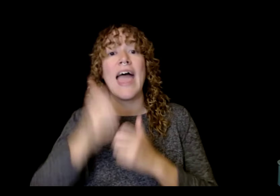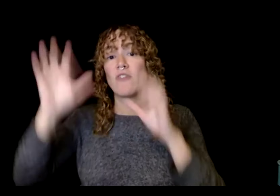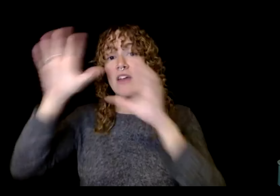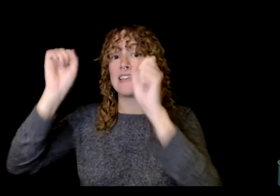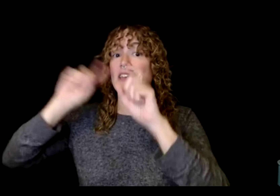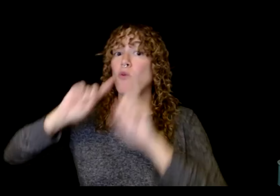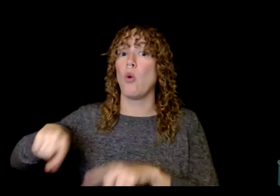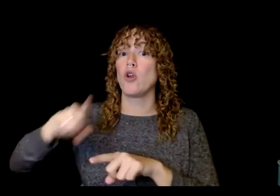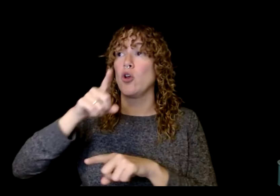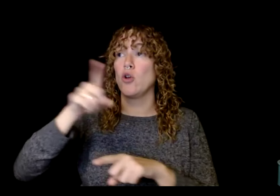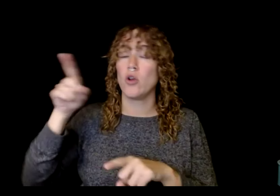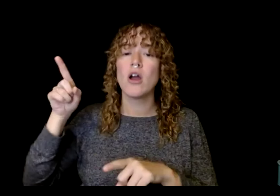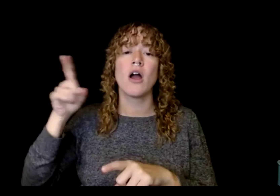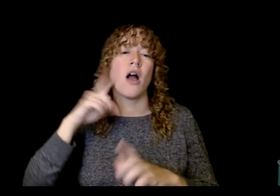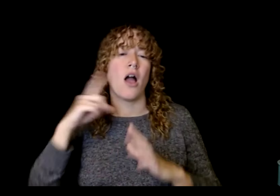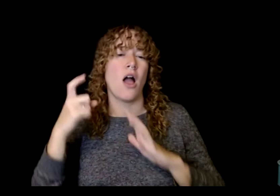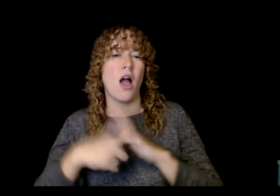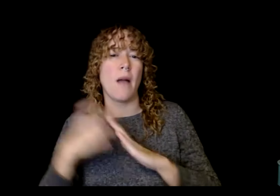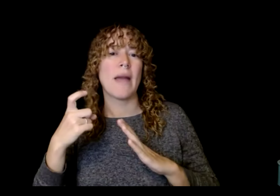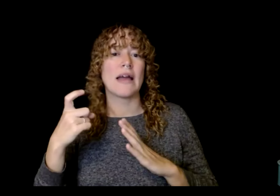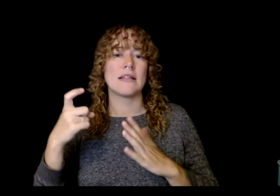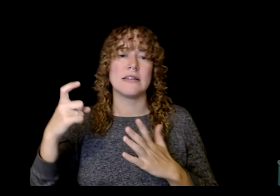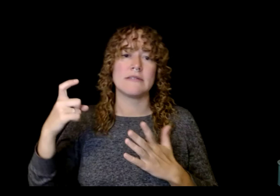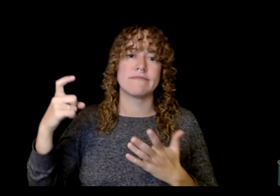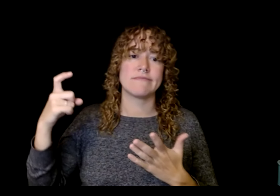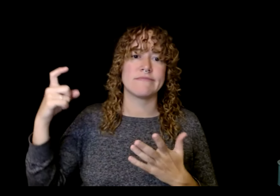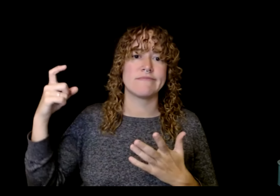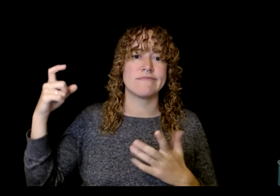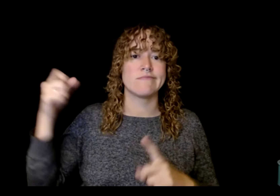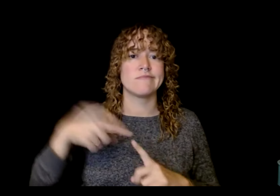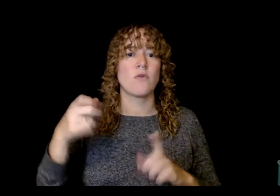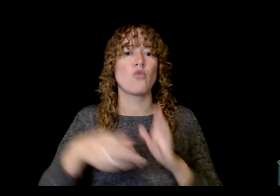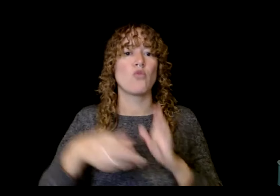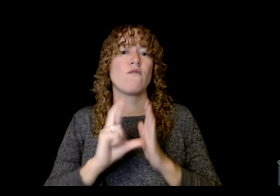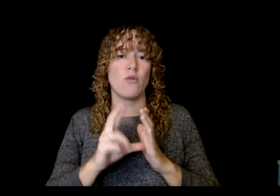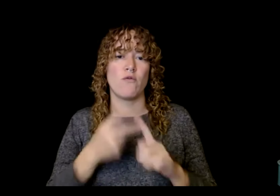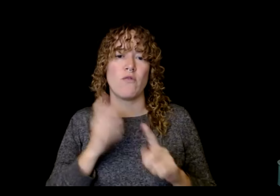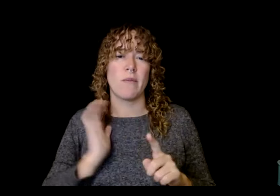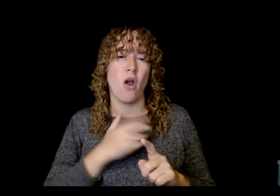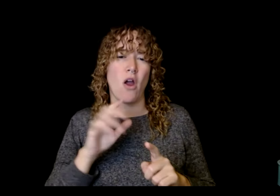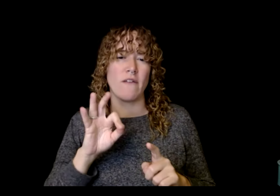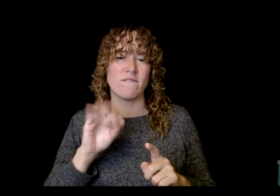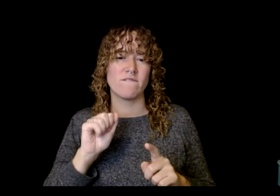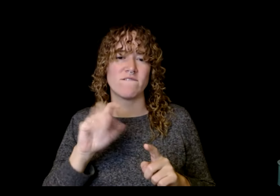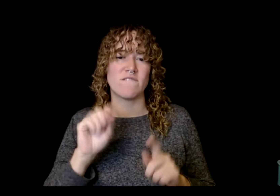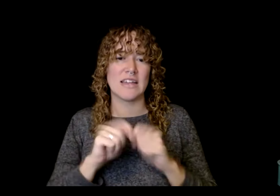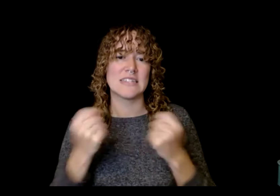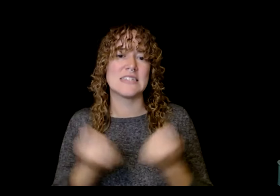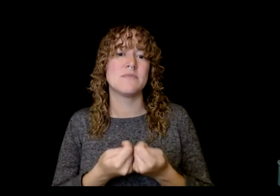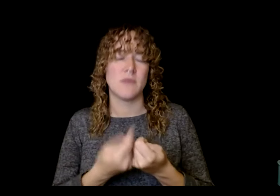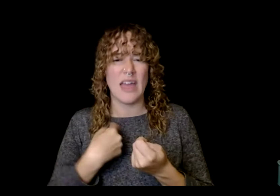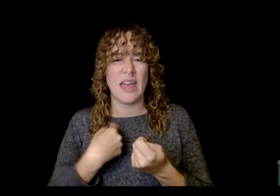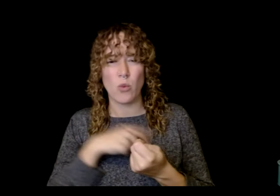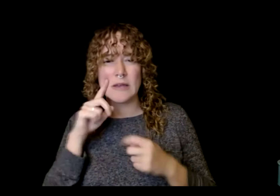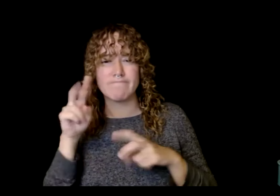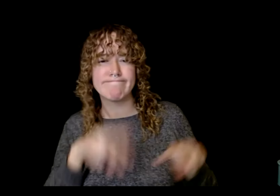is automatically triggers a review by the FACT team to evaluate for